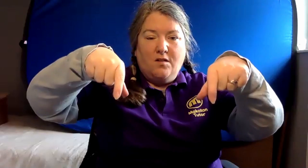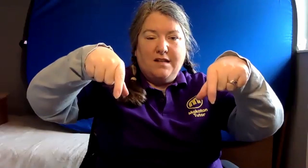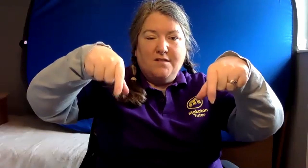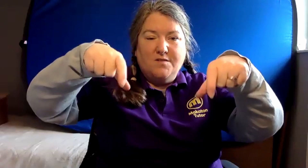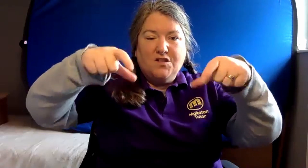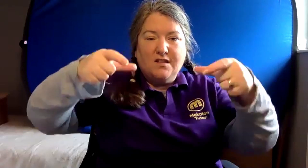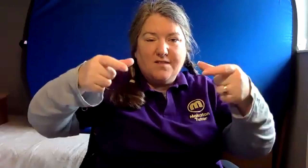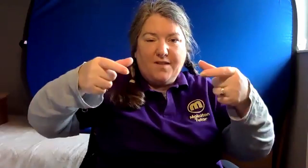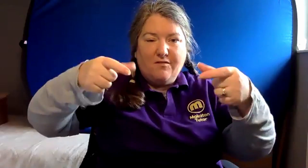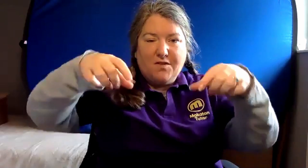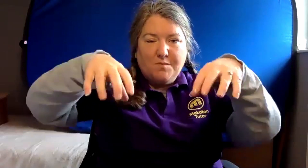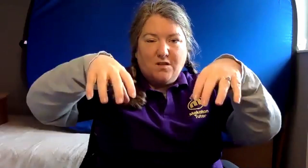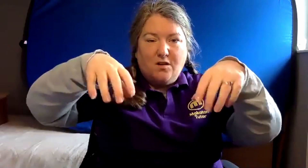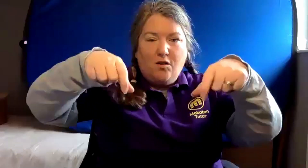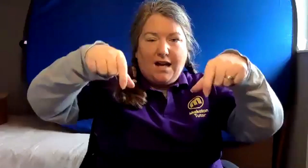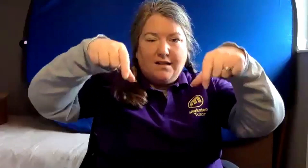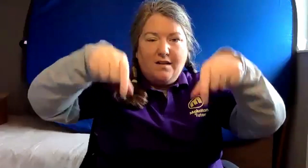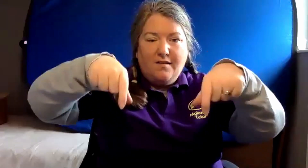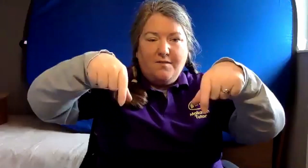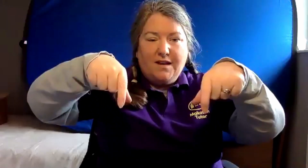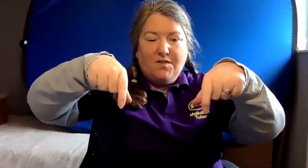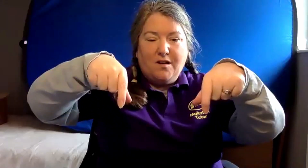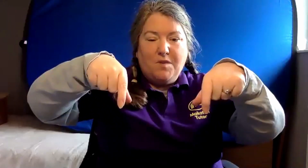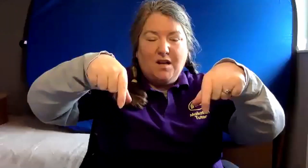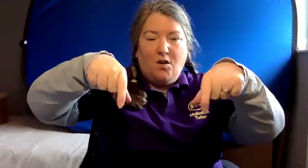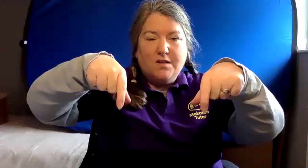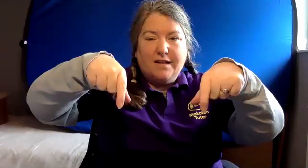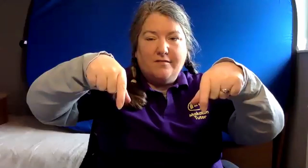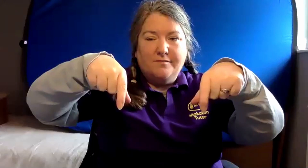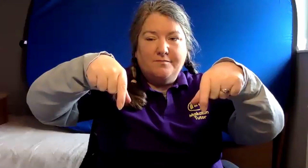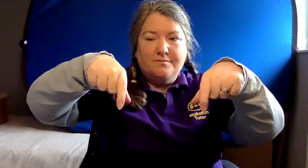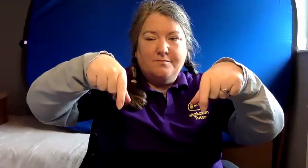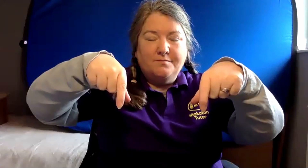Lockdown. So it's just the finger and thumb, it's not the whole hand. Finger and thumb, lockdown.